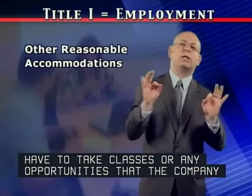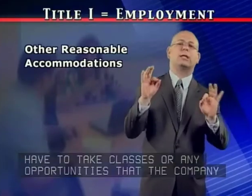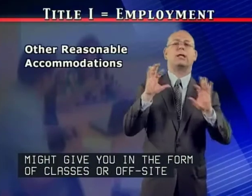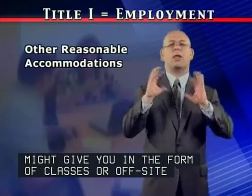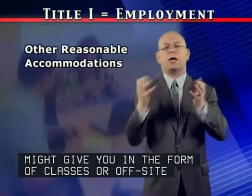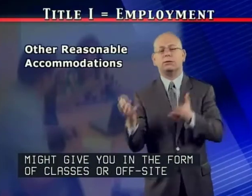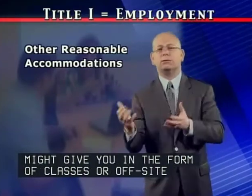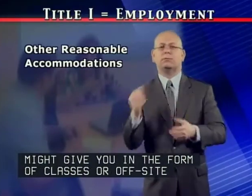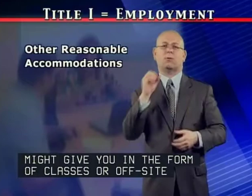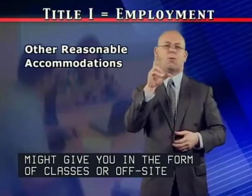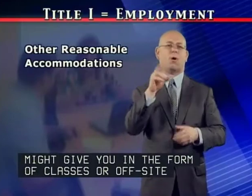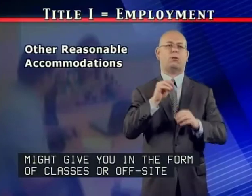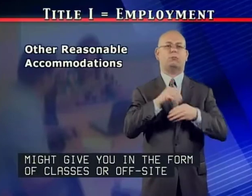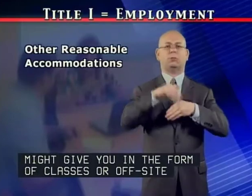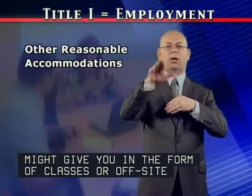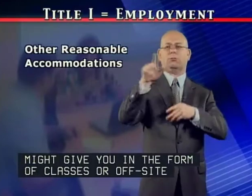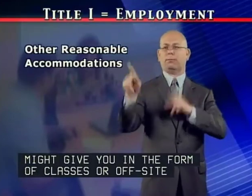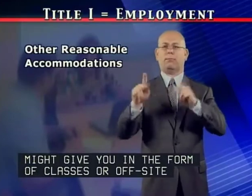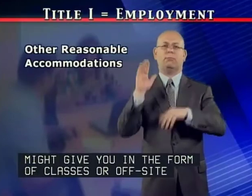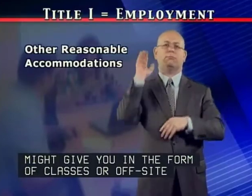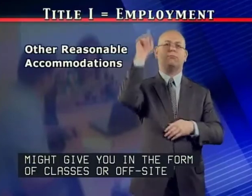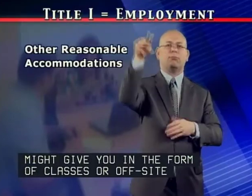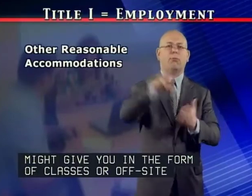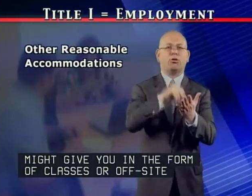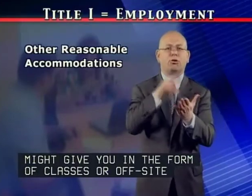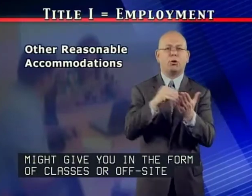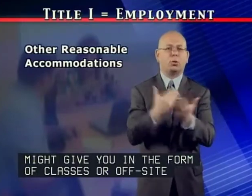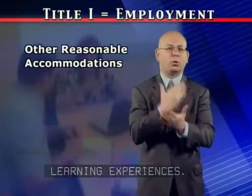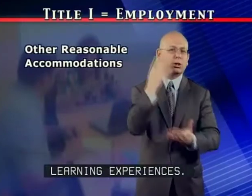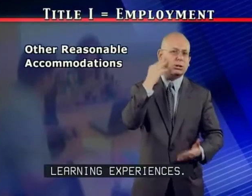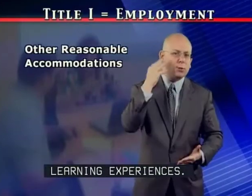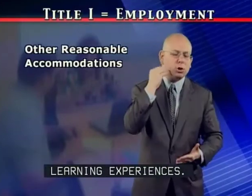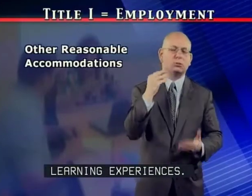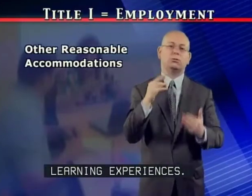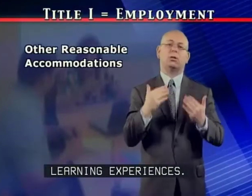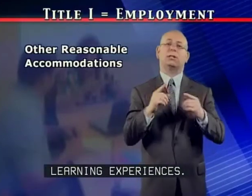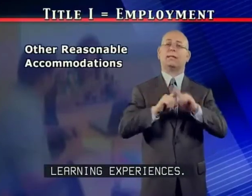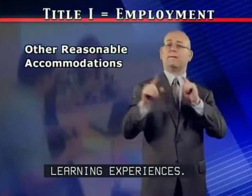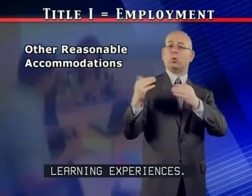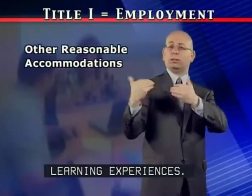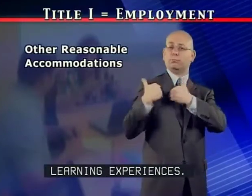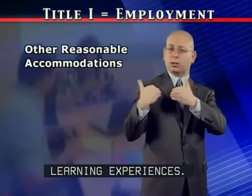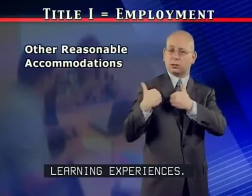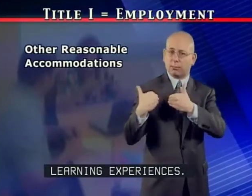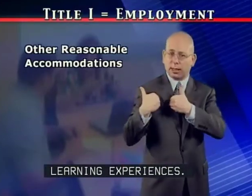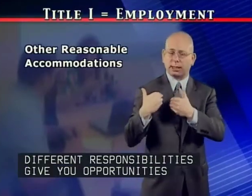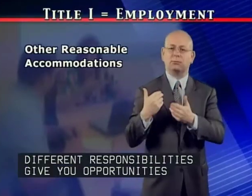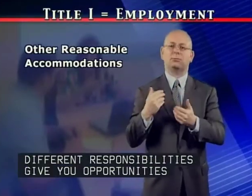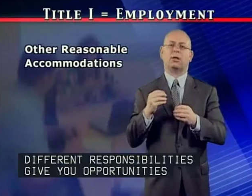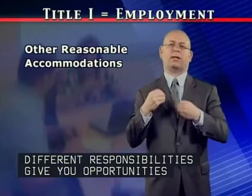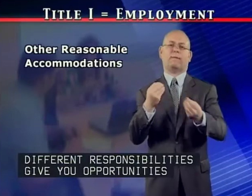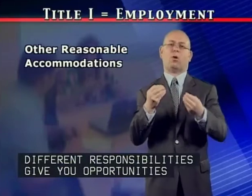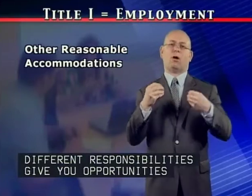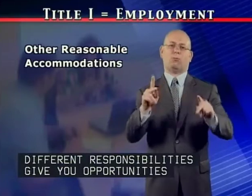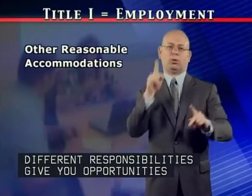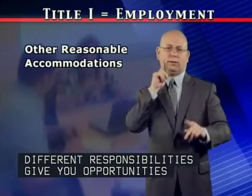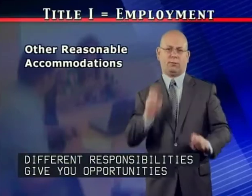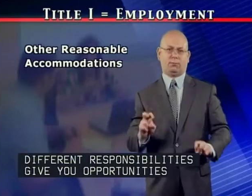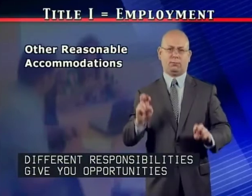that the company might give you in the form of classes or off-site learning experiences. Different responsibilities give